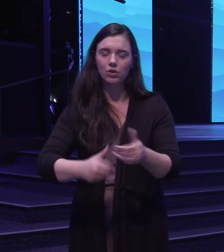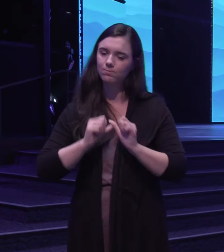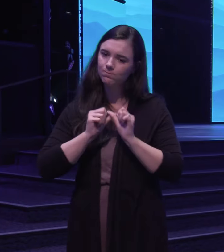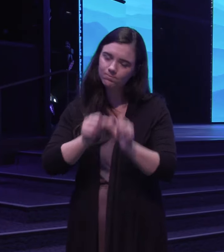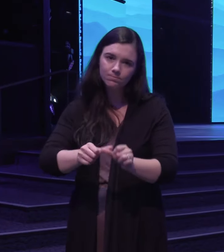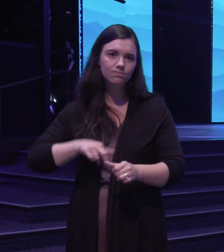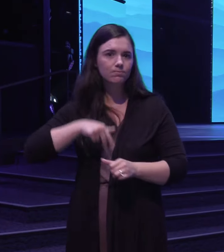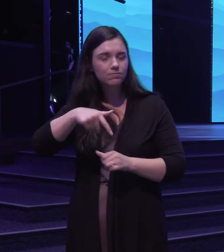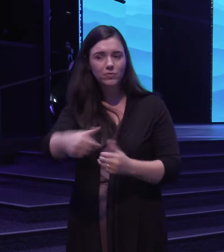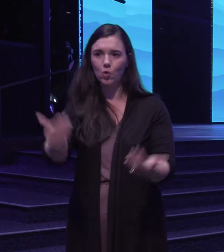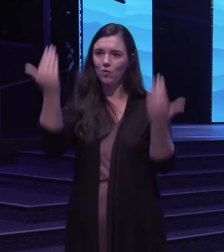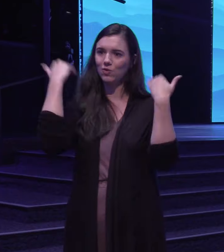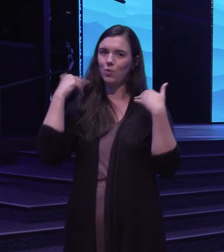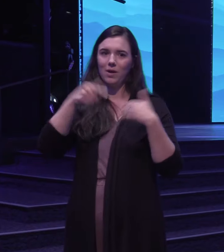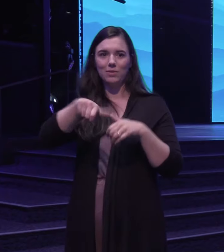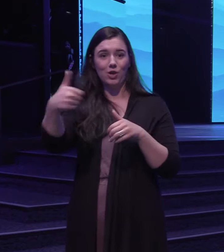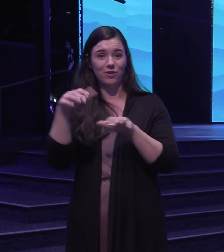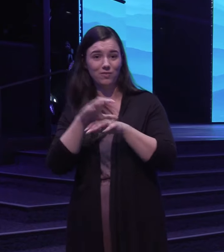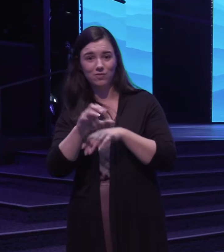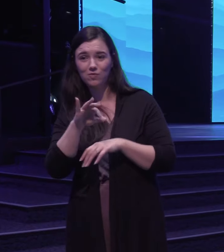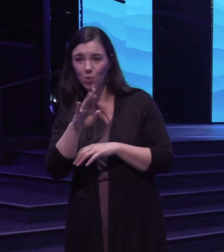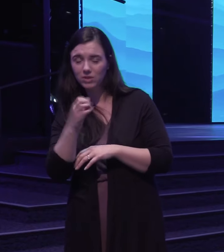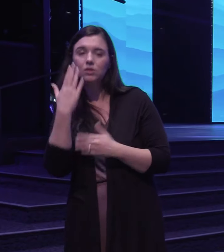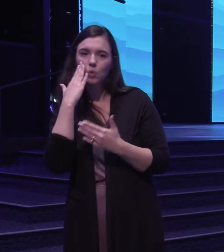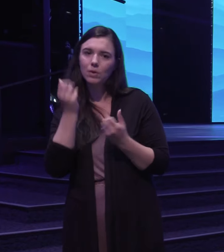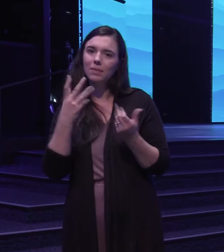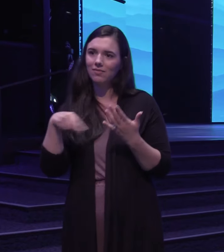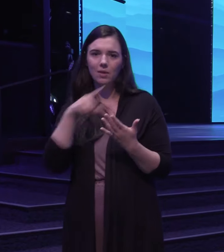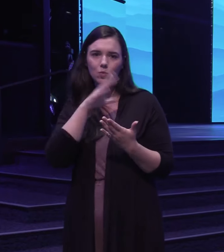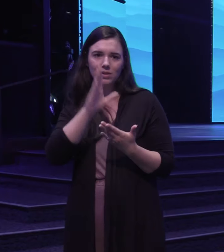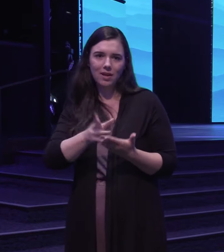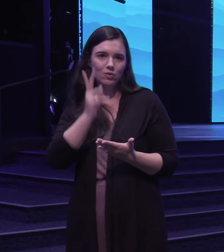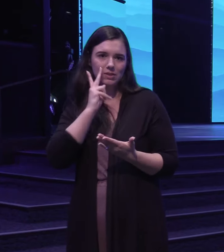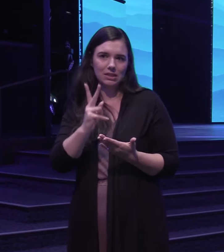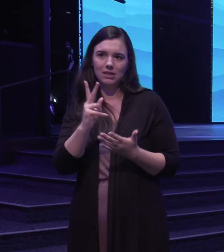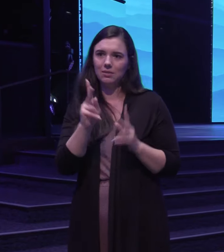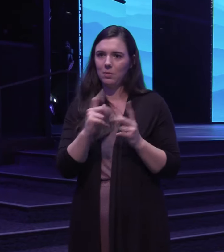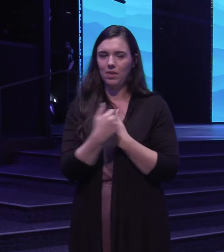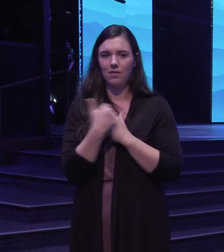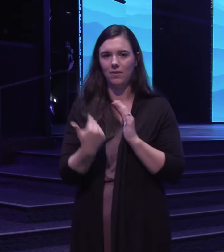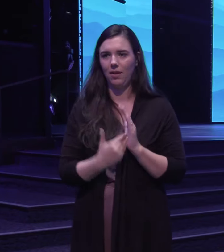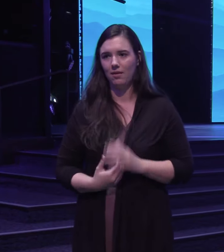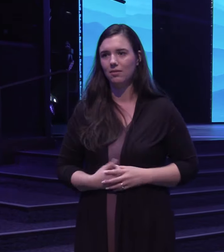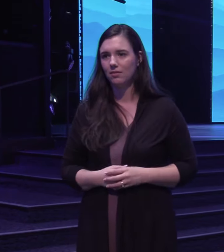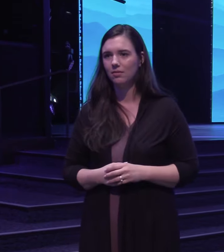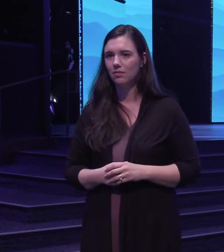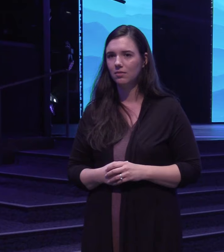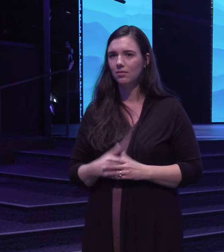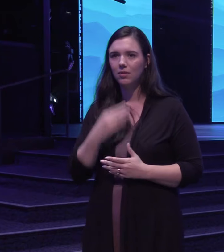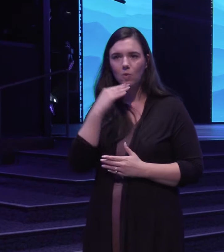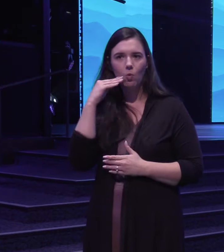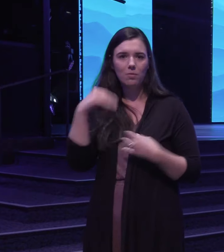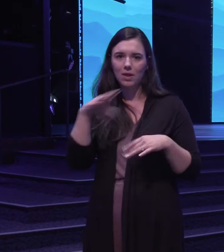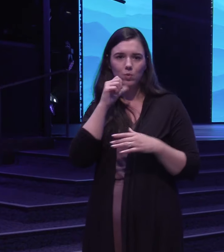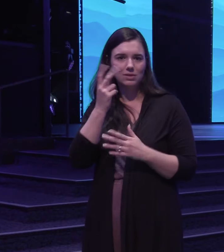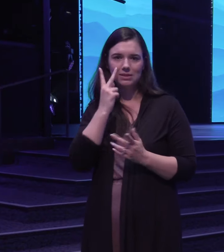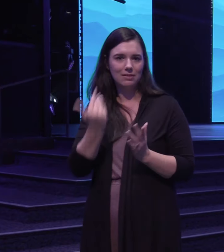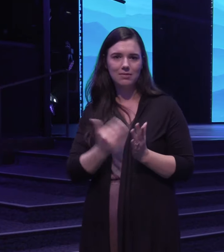they overwhelmed the Axis forces, knowing in many cases they would never see their loved ones or their homeland